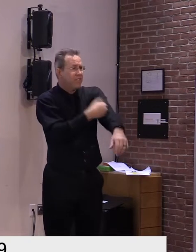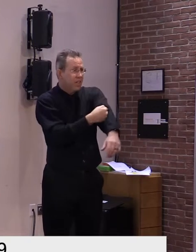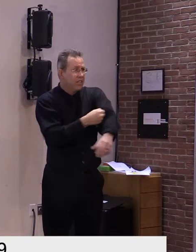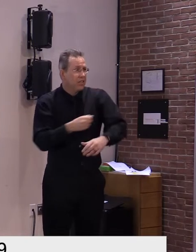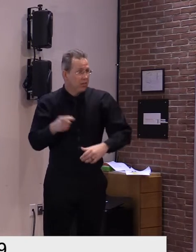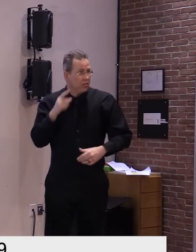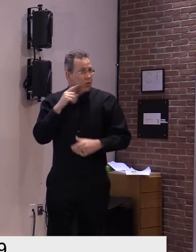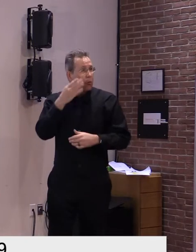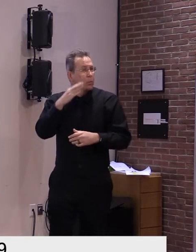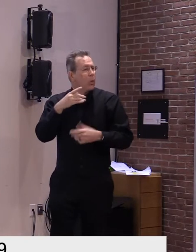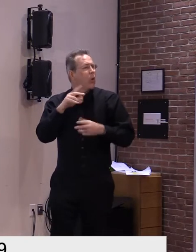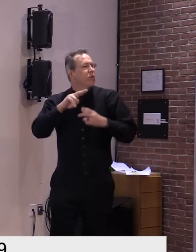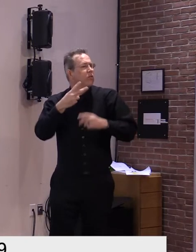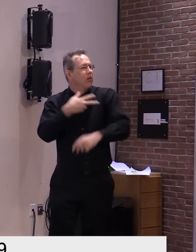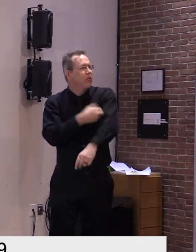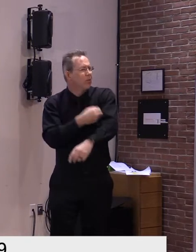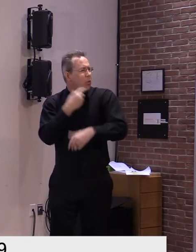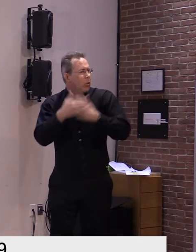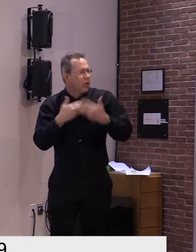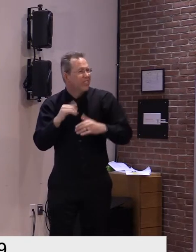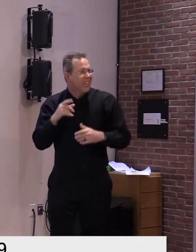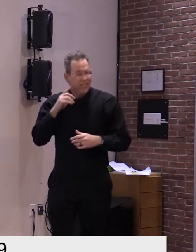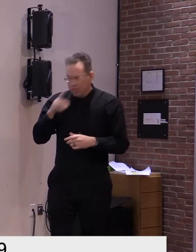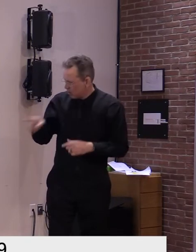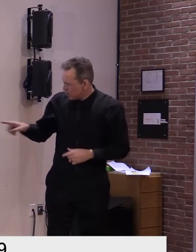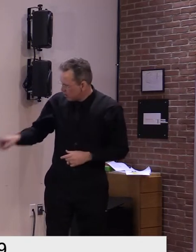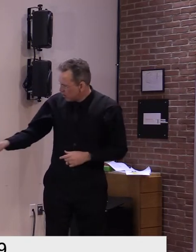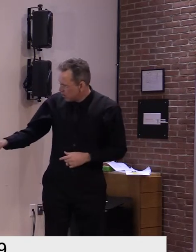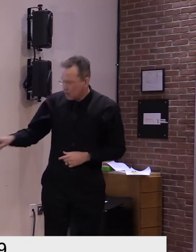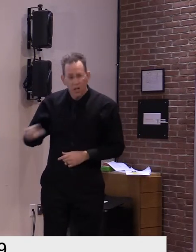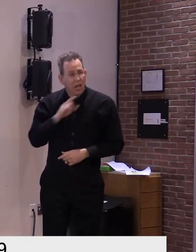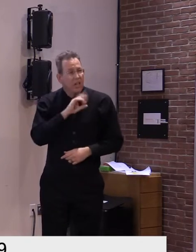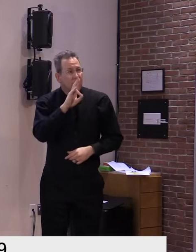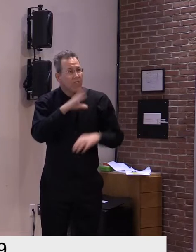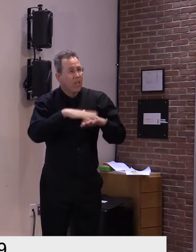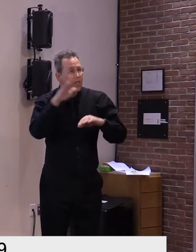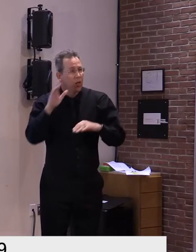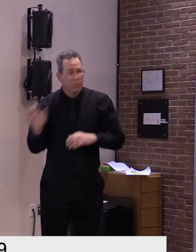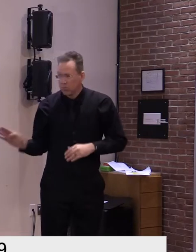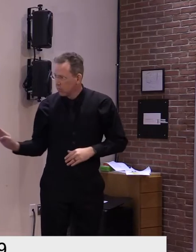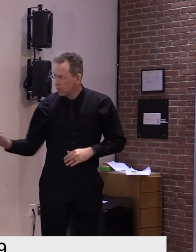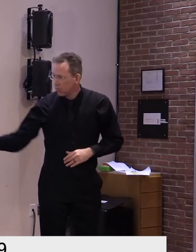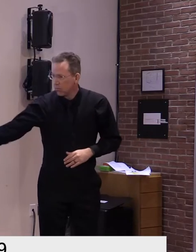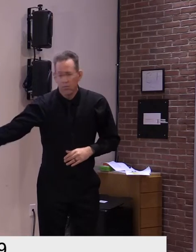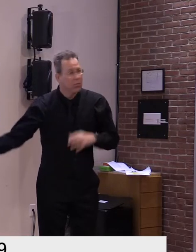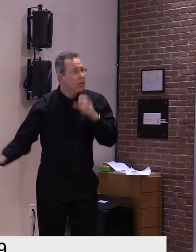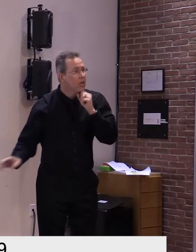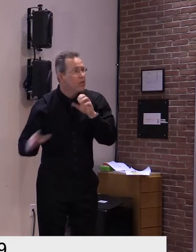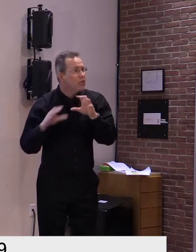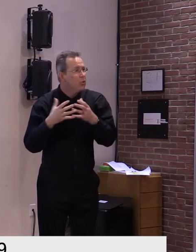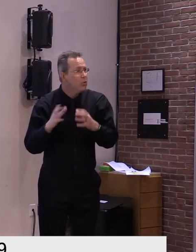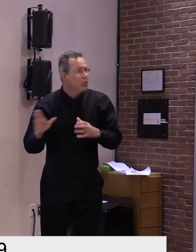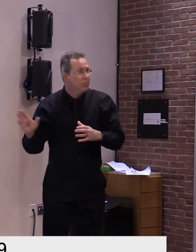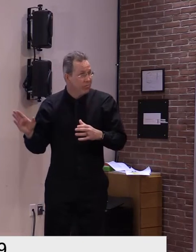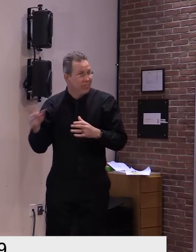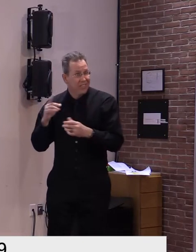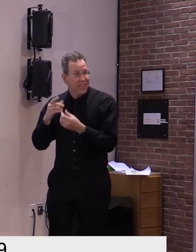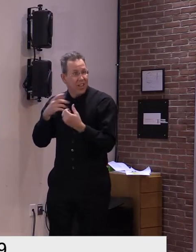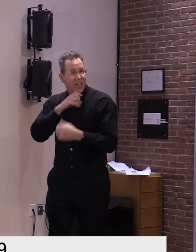recovery will be. And so far, the uptake among our most vulnerable populations has been